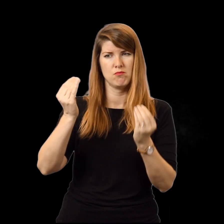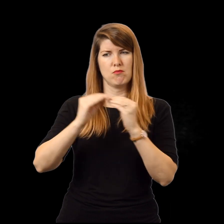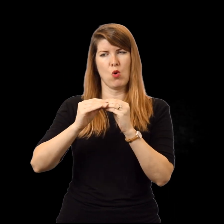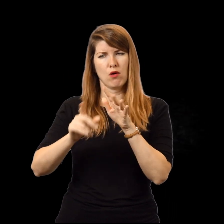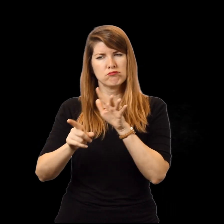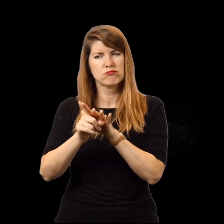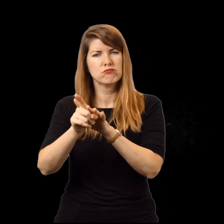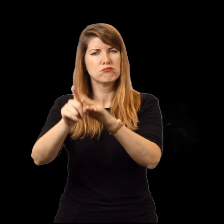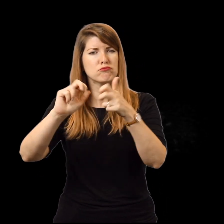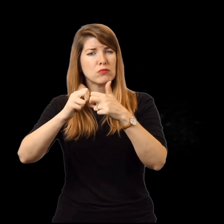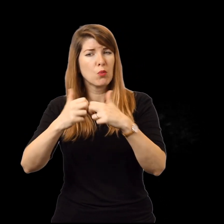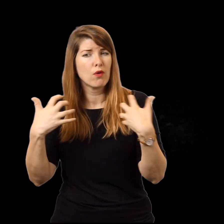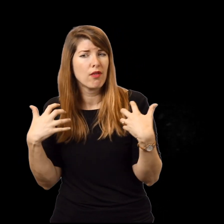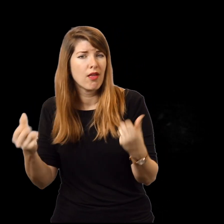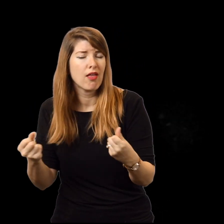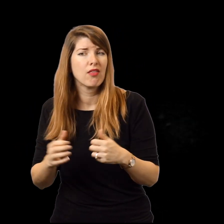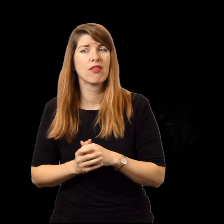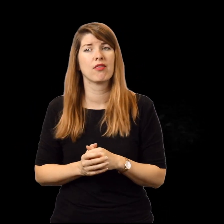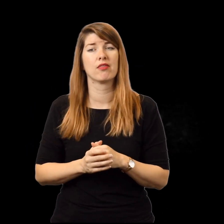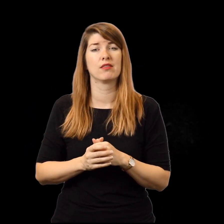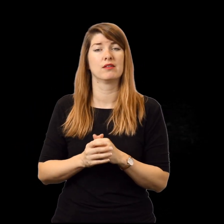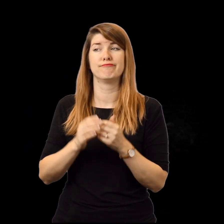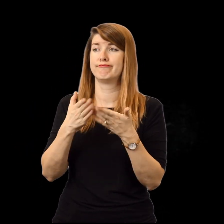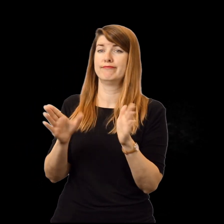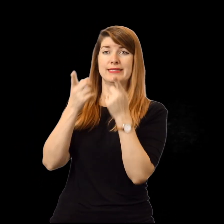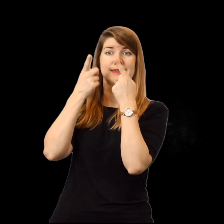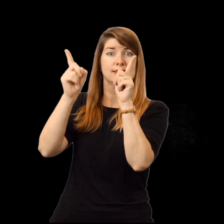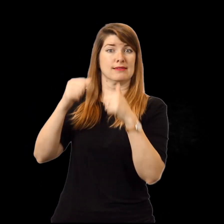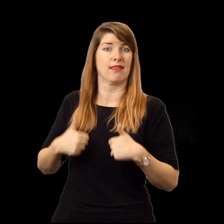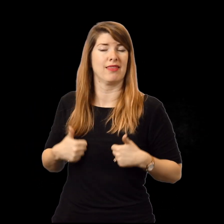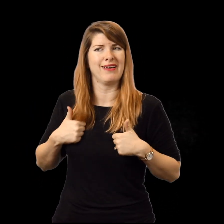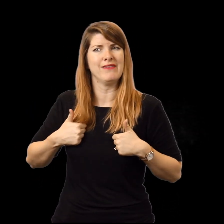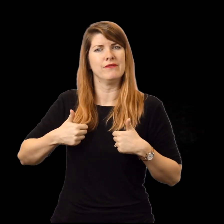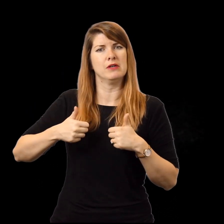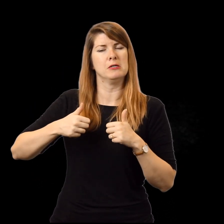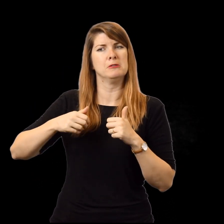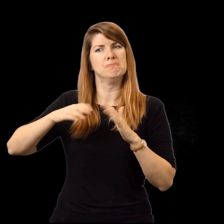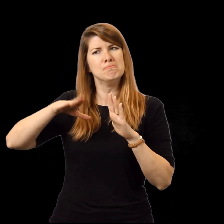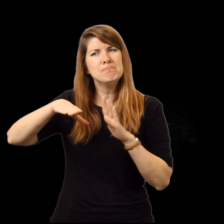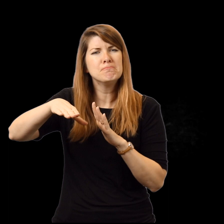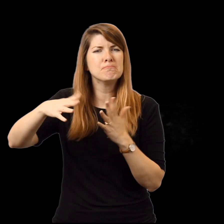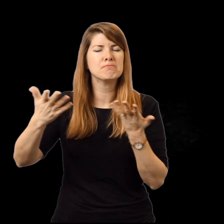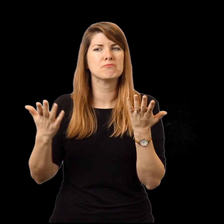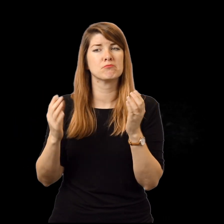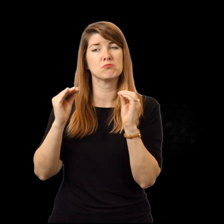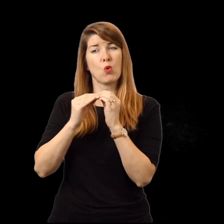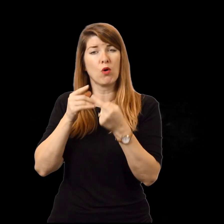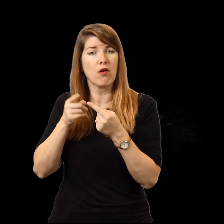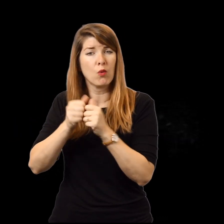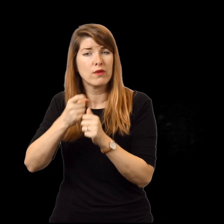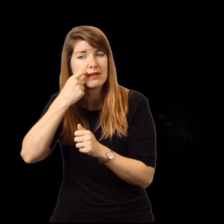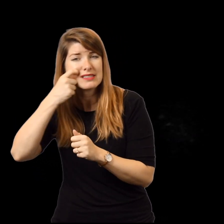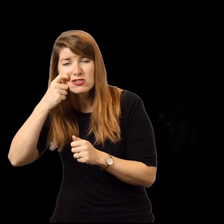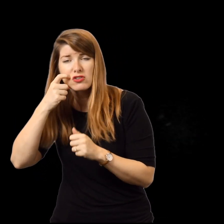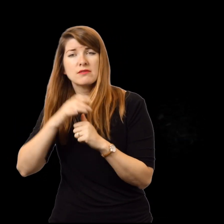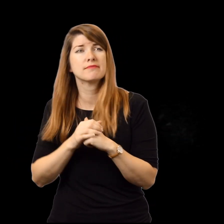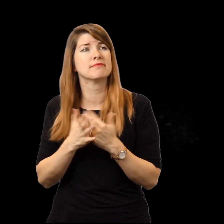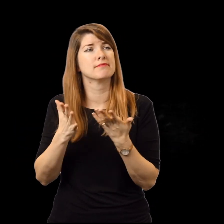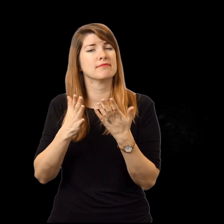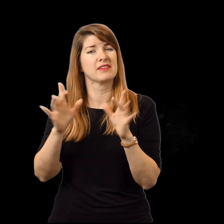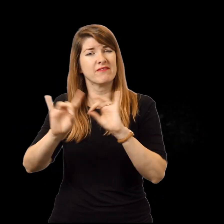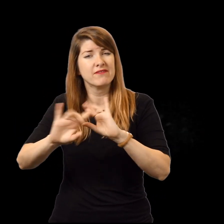more problems with their health. They weren't as successful in life. They had more problems with